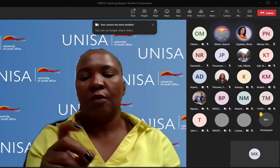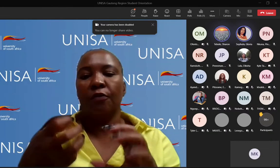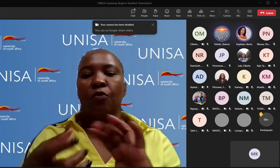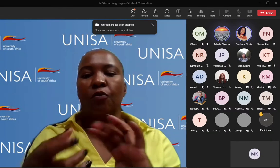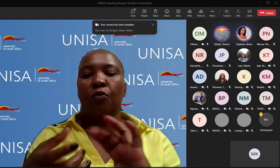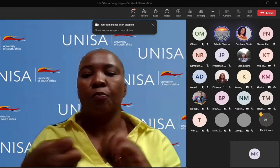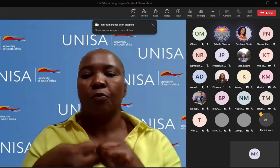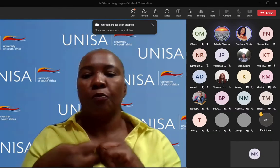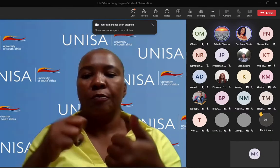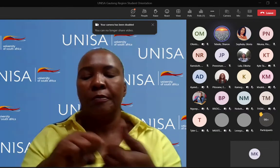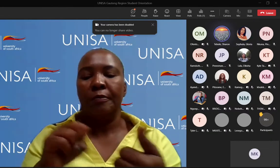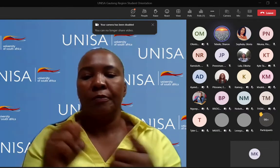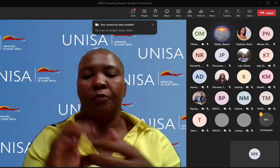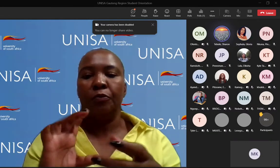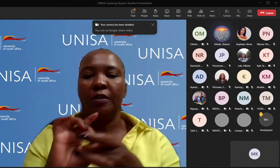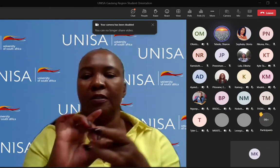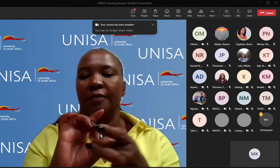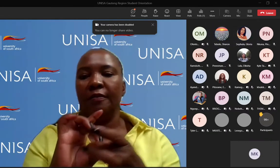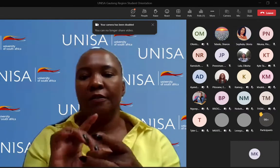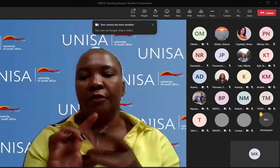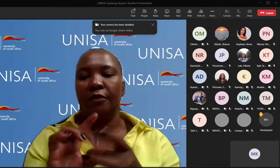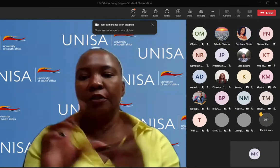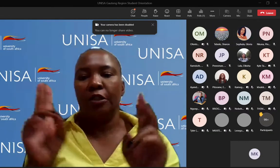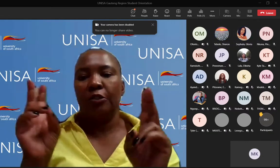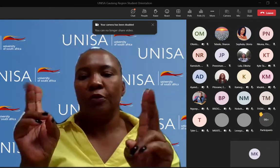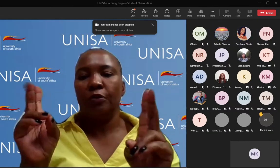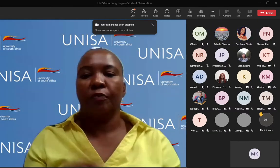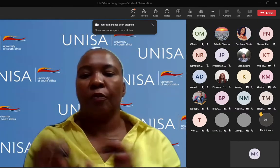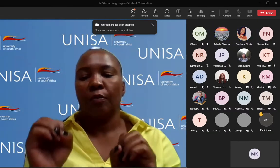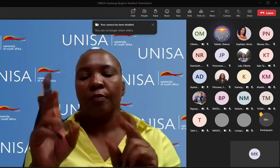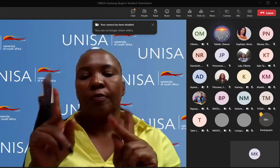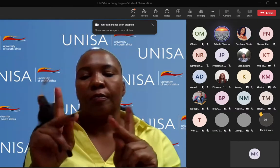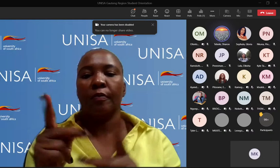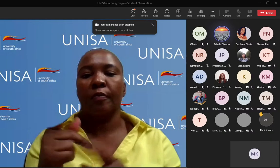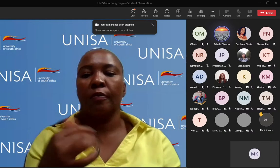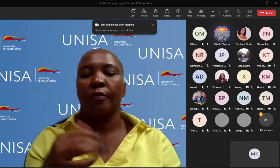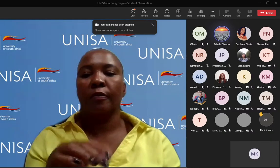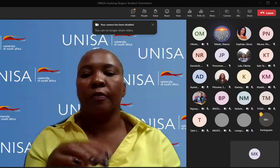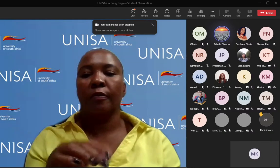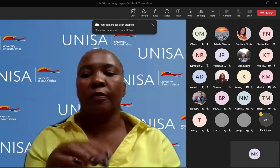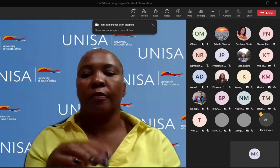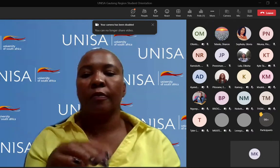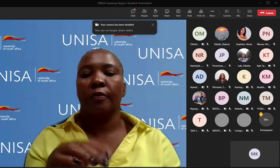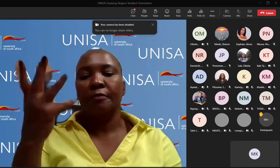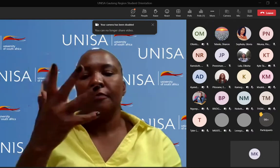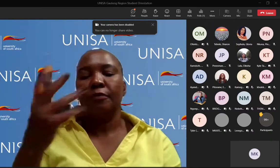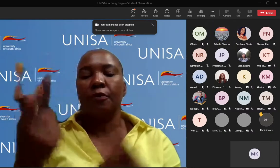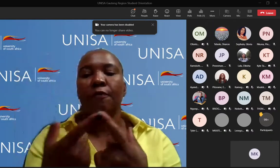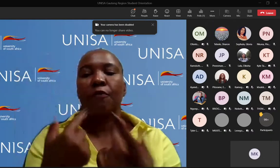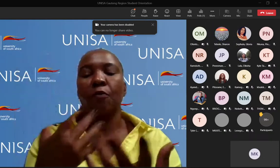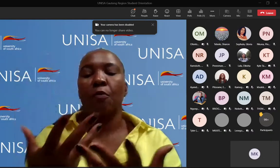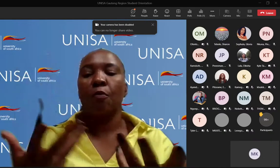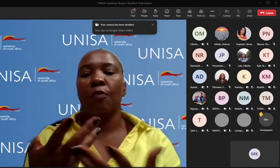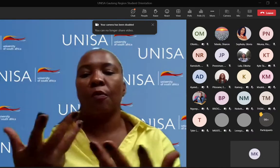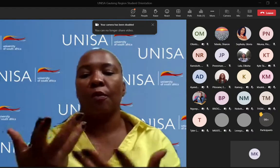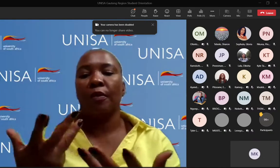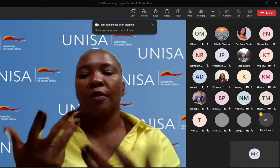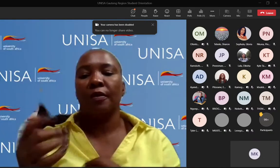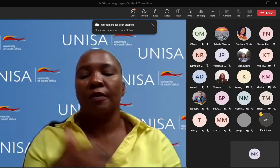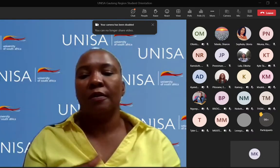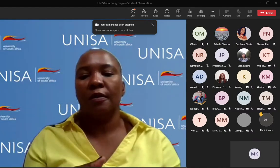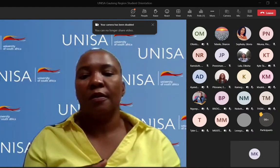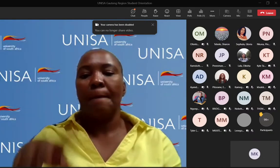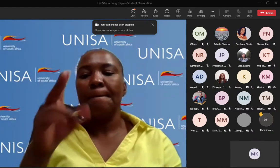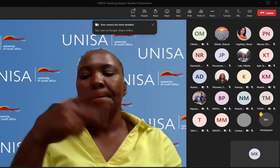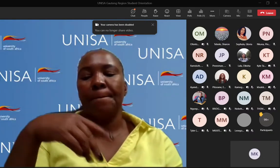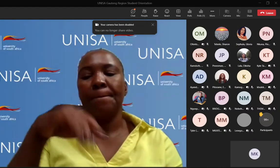noted all right thank you so much um the next presentation will be from um